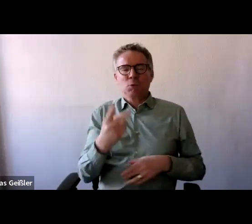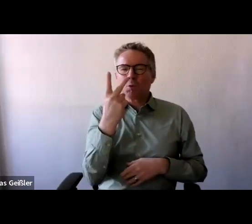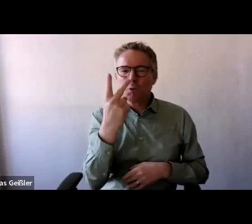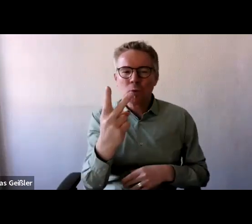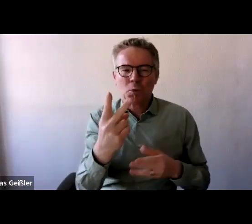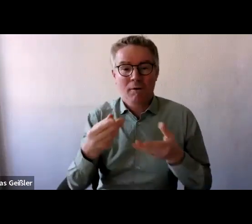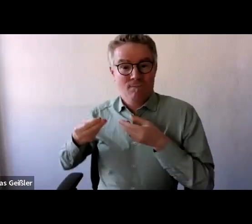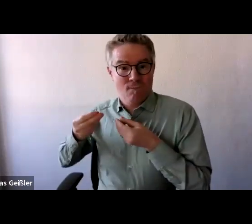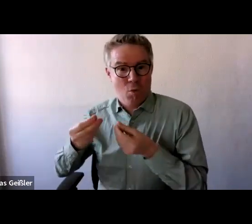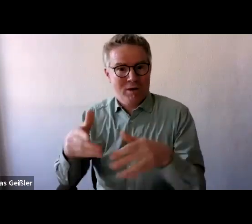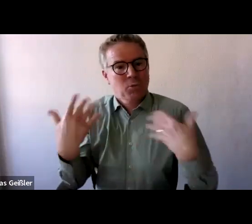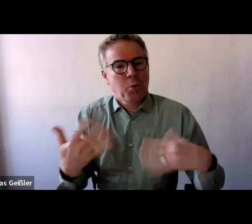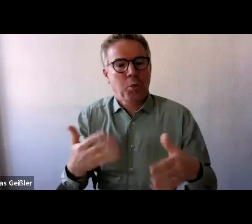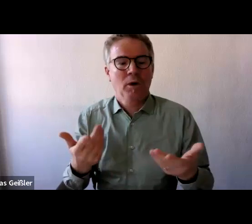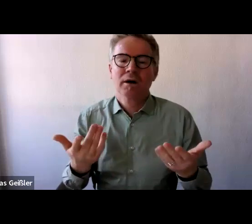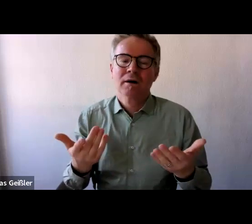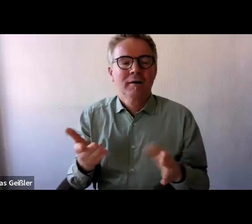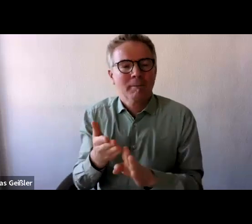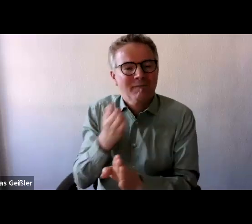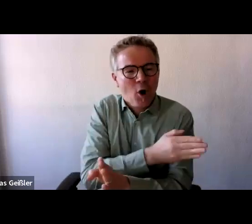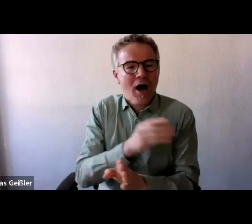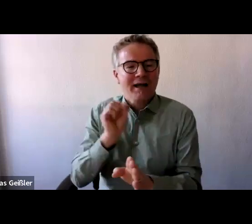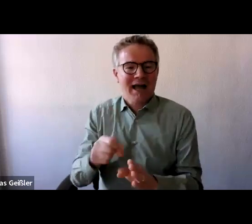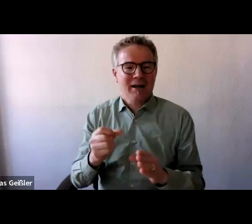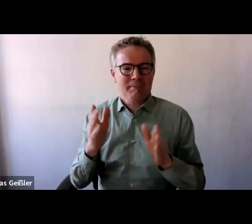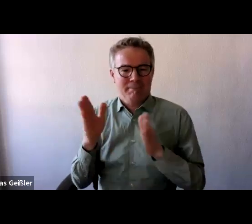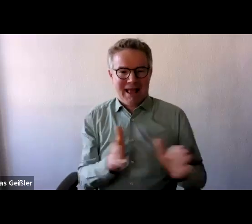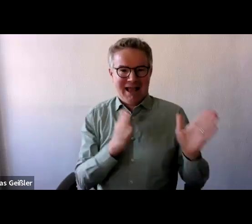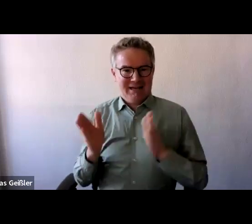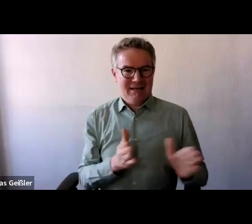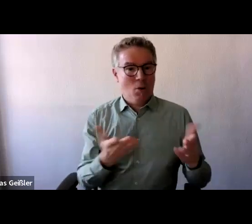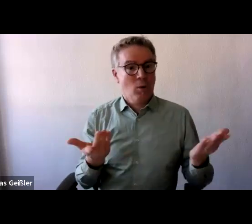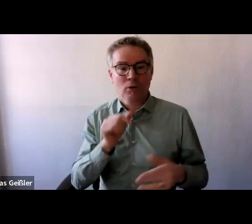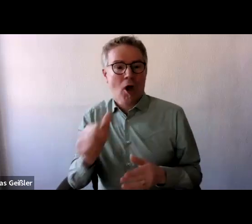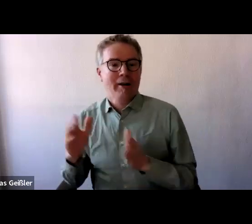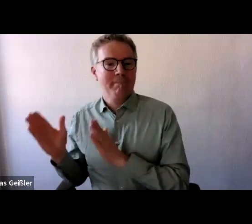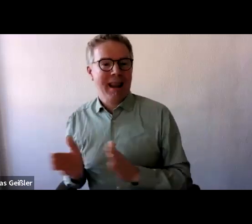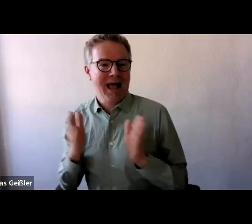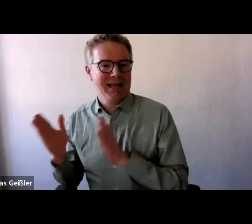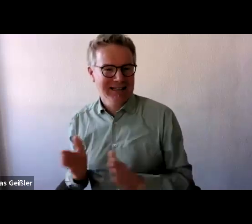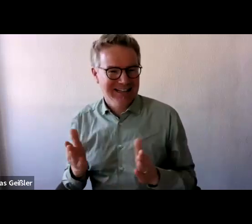kinds of complexity. And if we're looking at fluency, I think